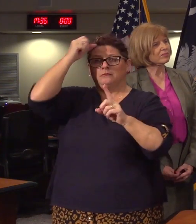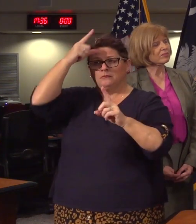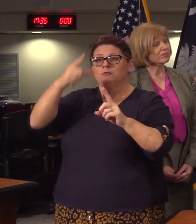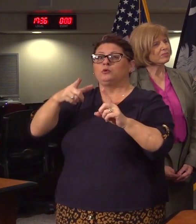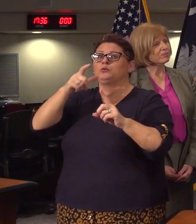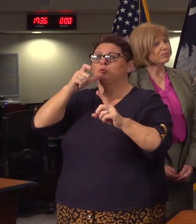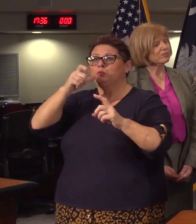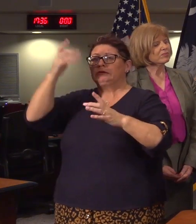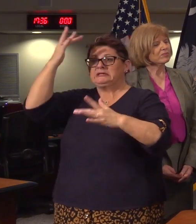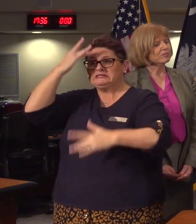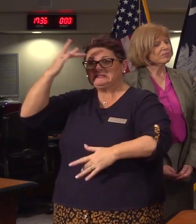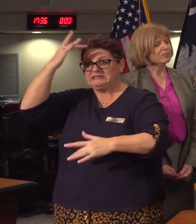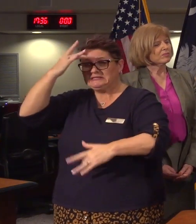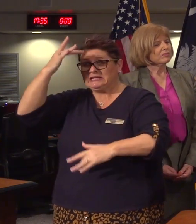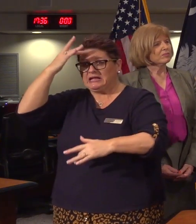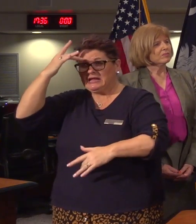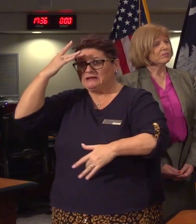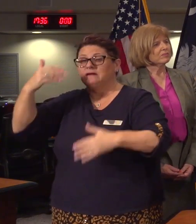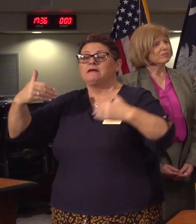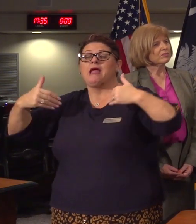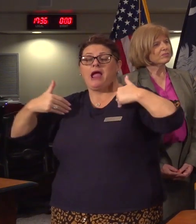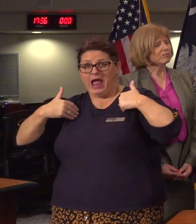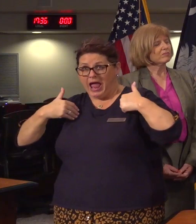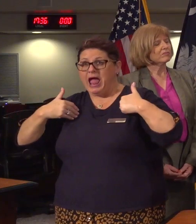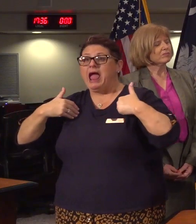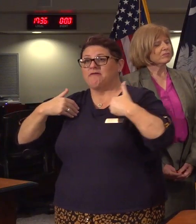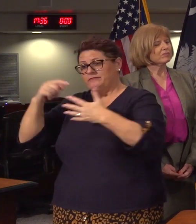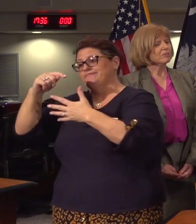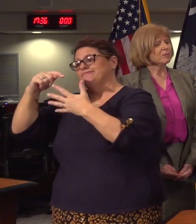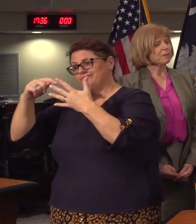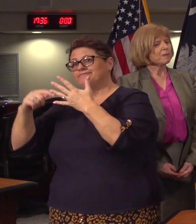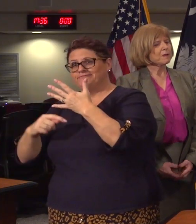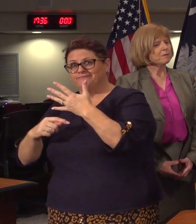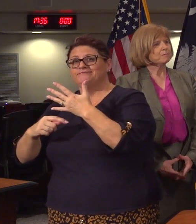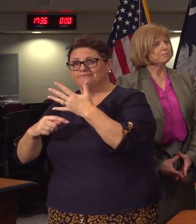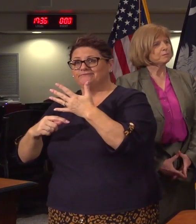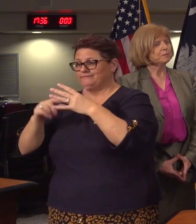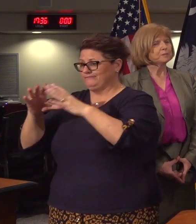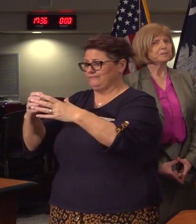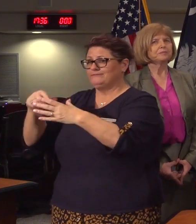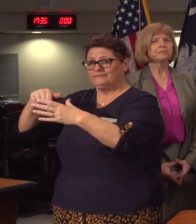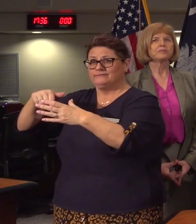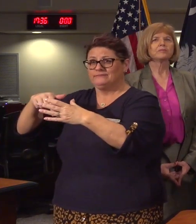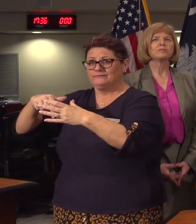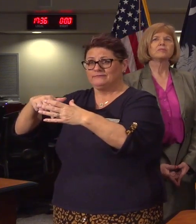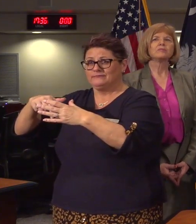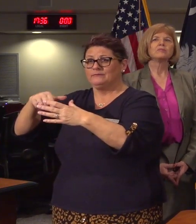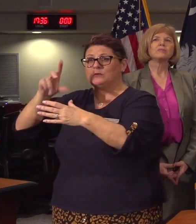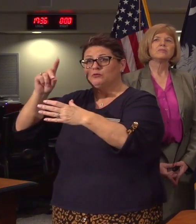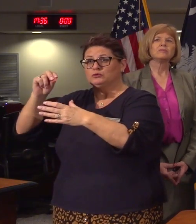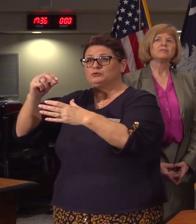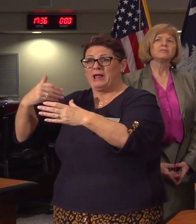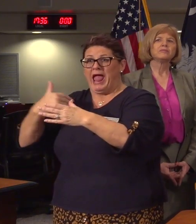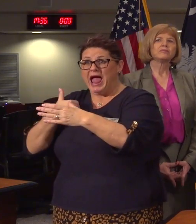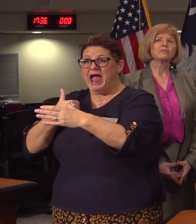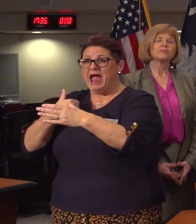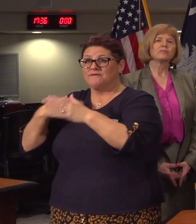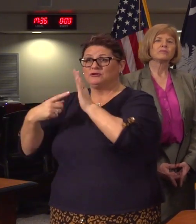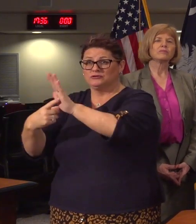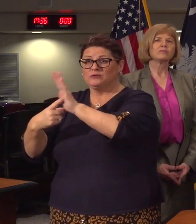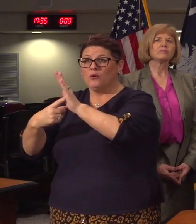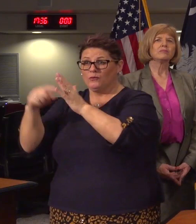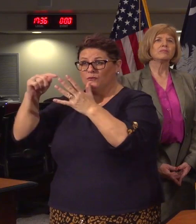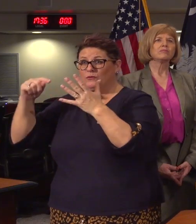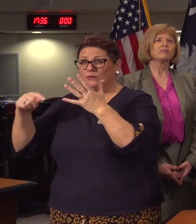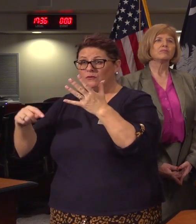ill with symptoms consistent with it, that means that that number of people are meeting the criteria. What